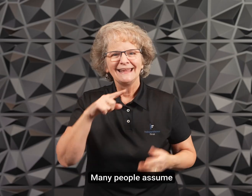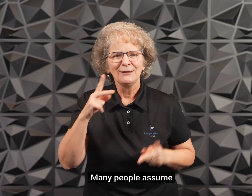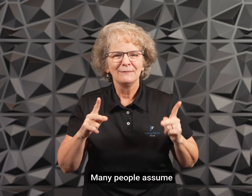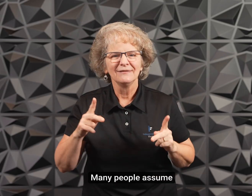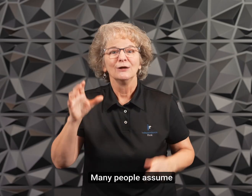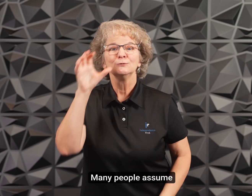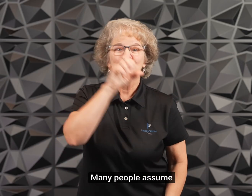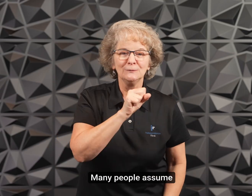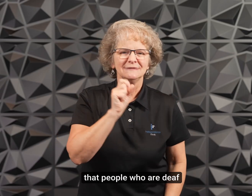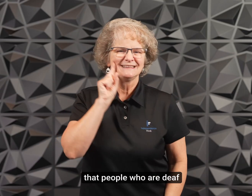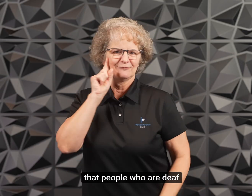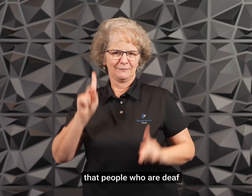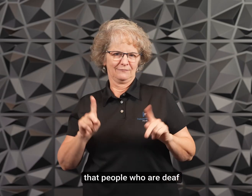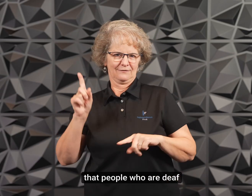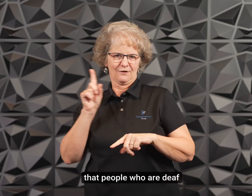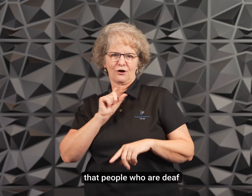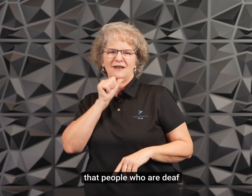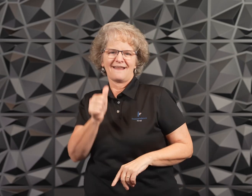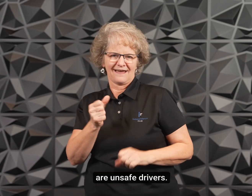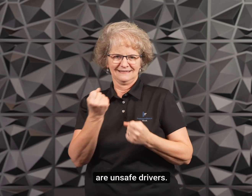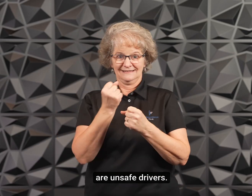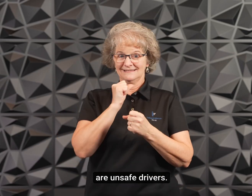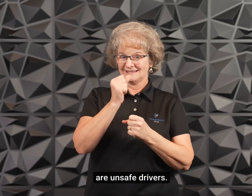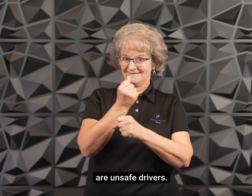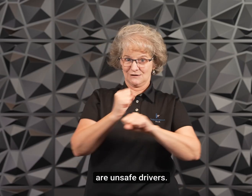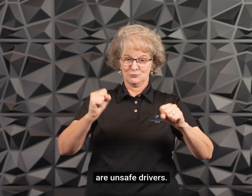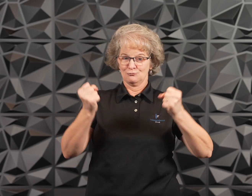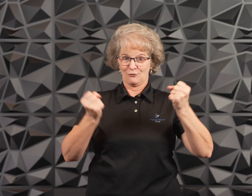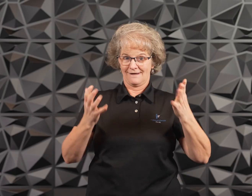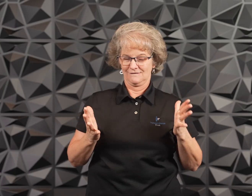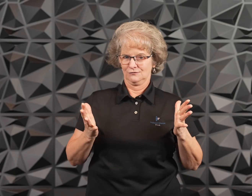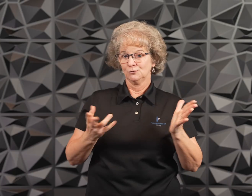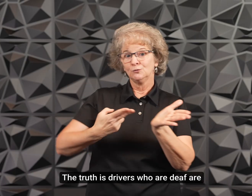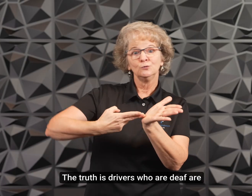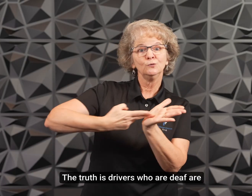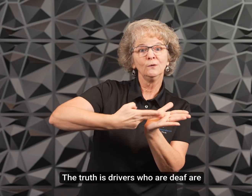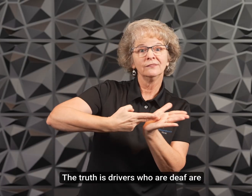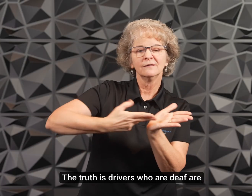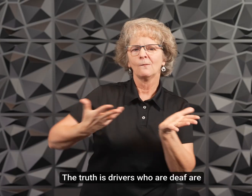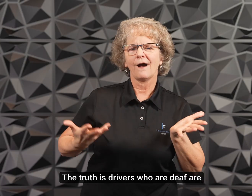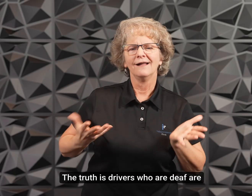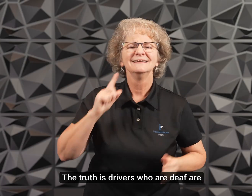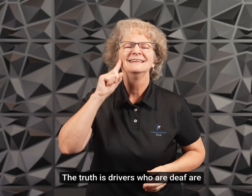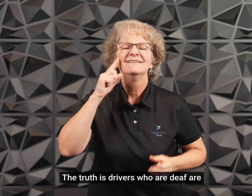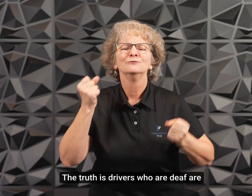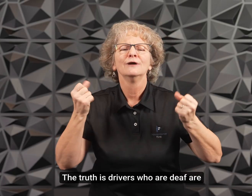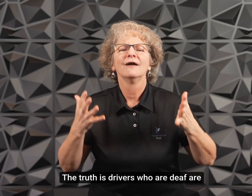Many people assume that people who are deaf are unsafe drivers. The truth is, drivers who are